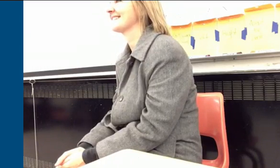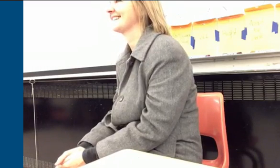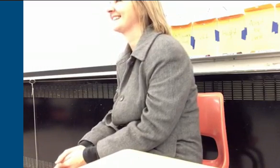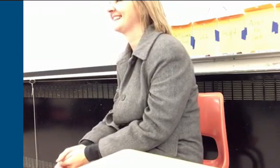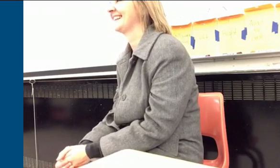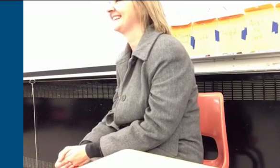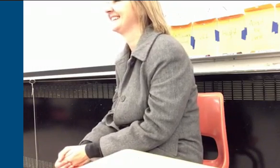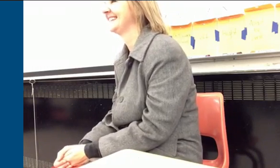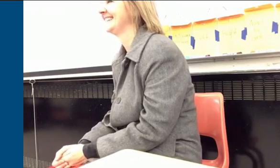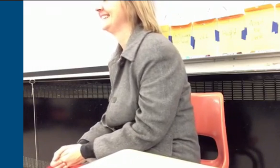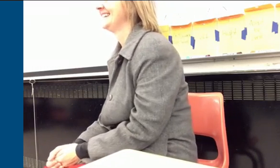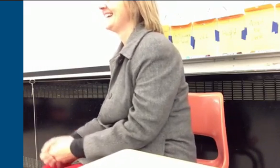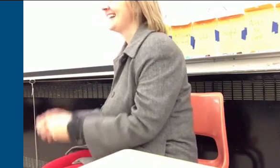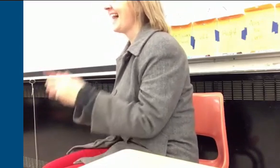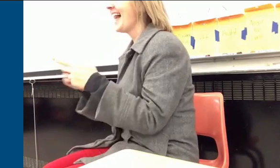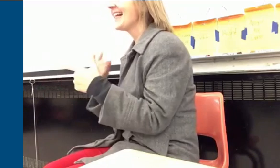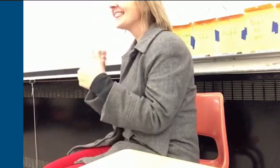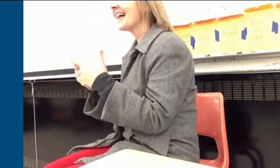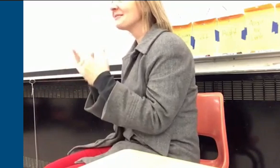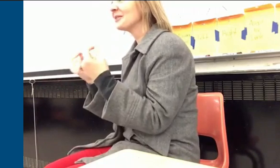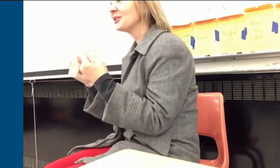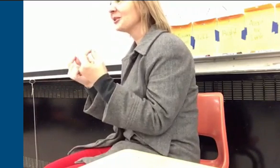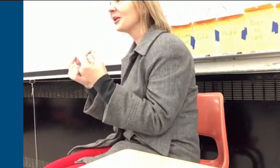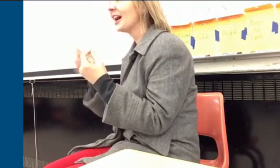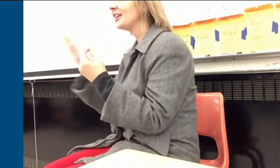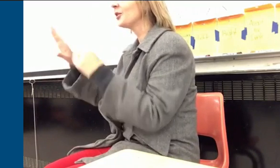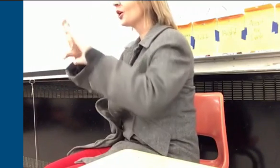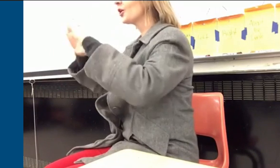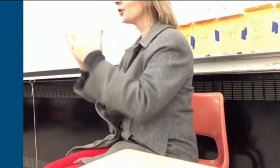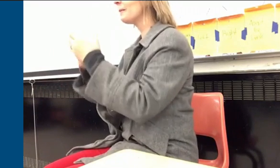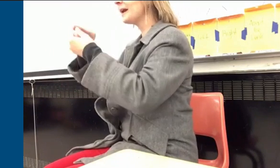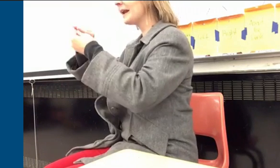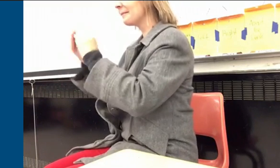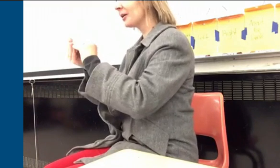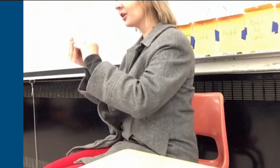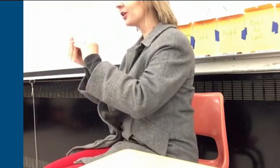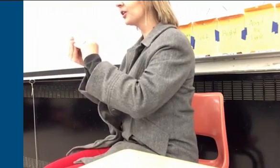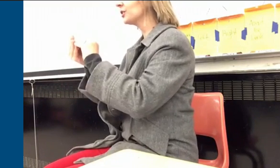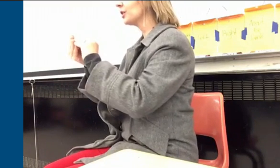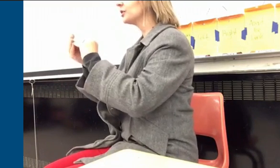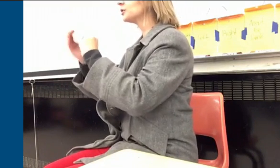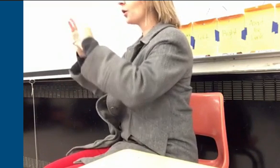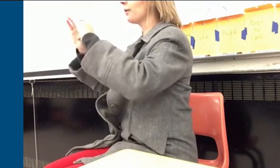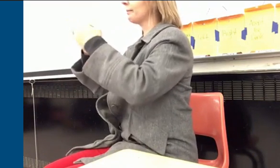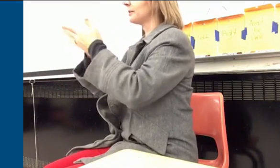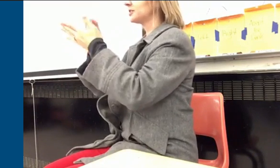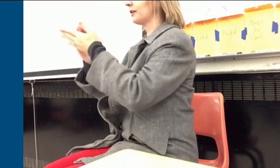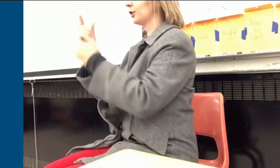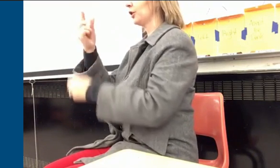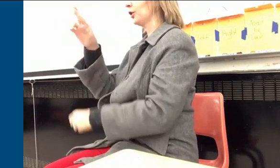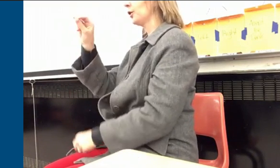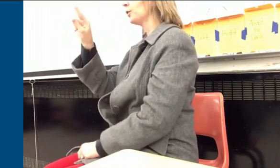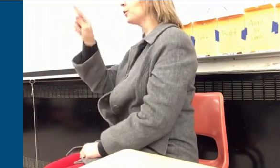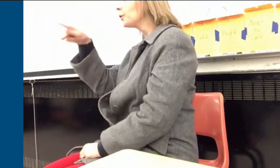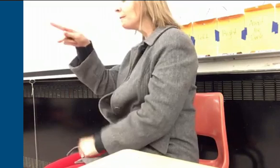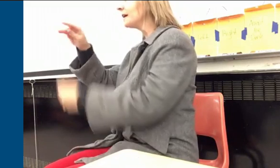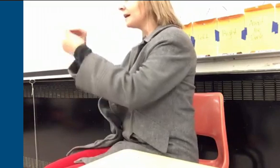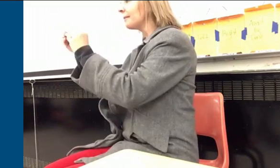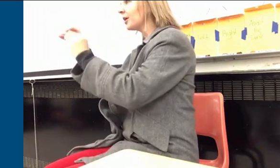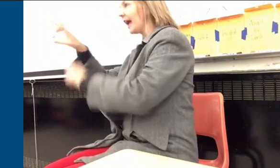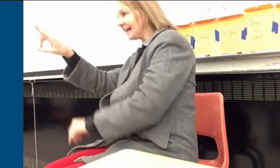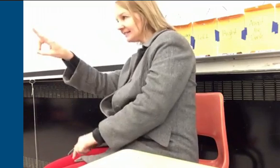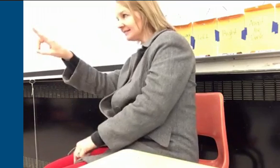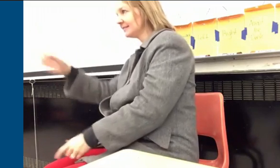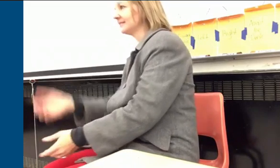Okay, you then need to put your group number, so write group and what your number is.